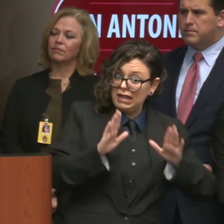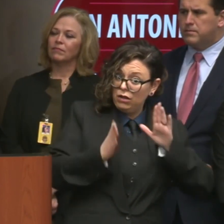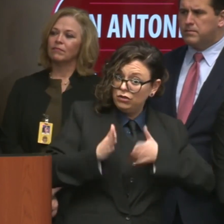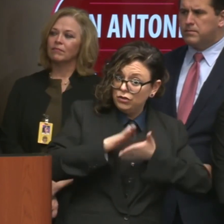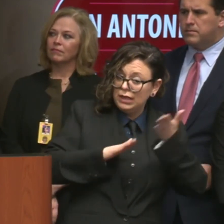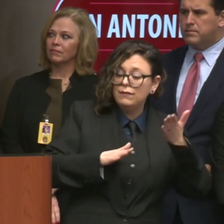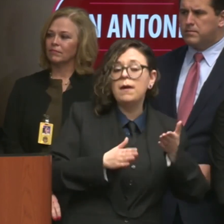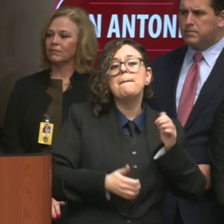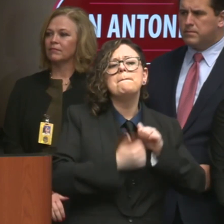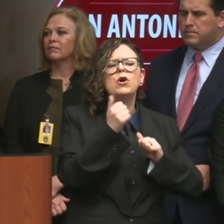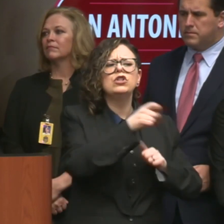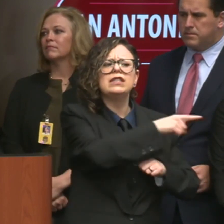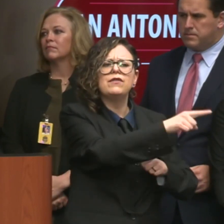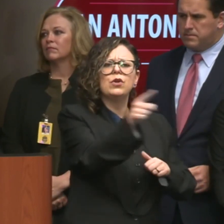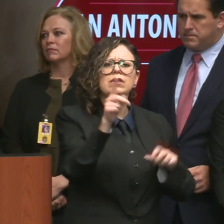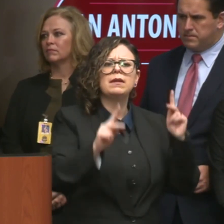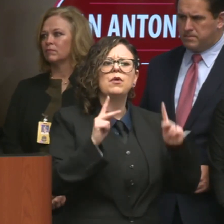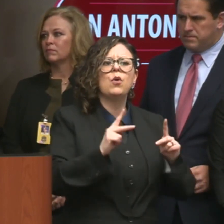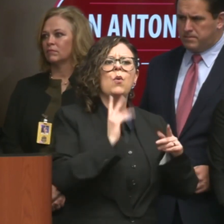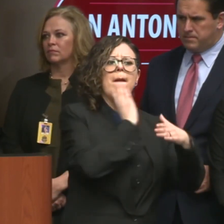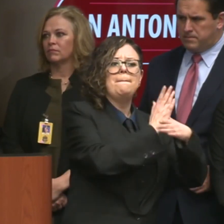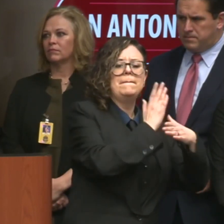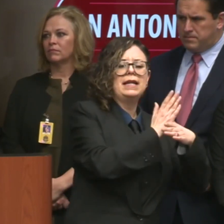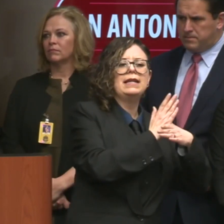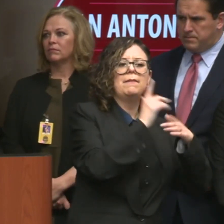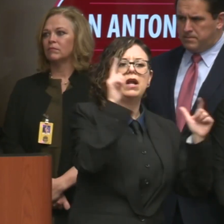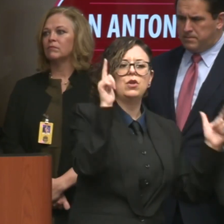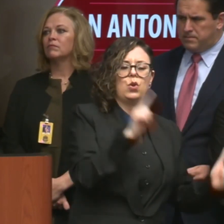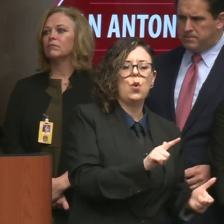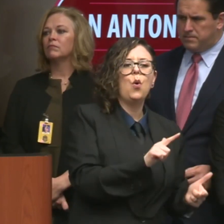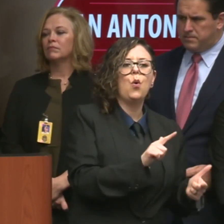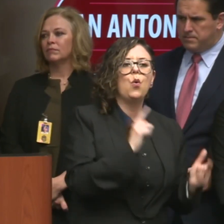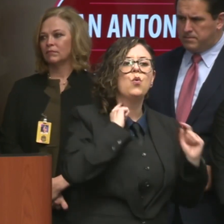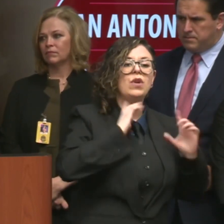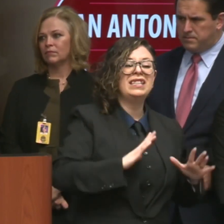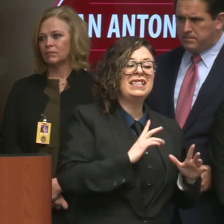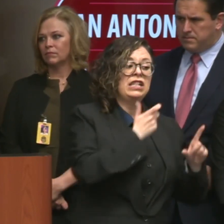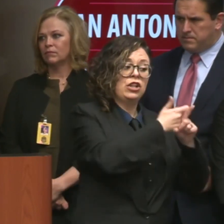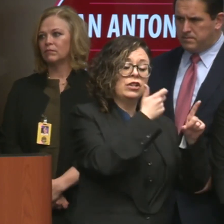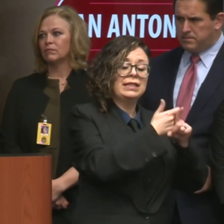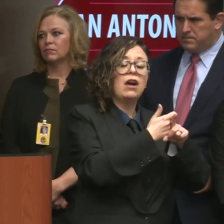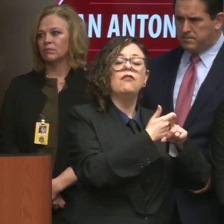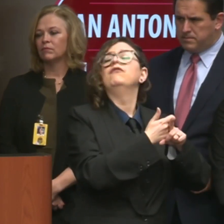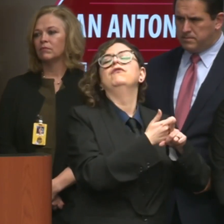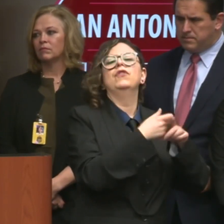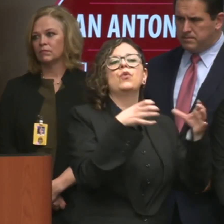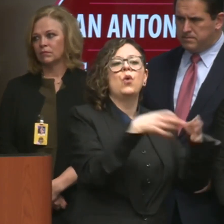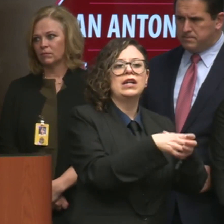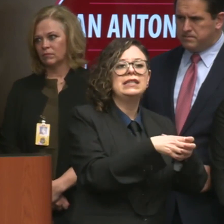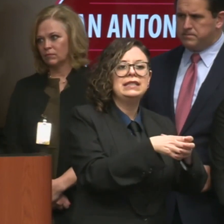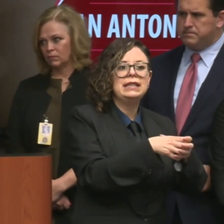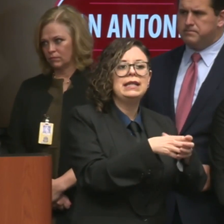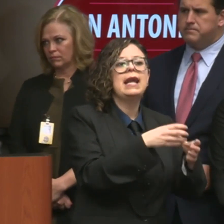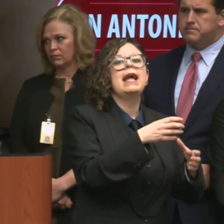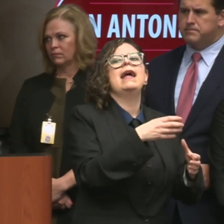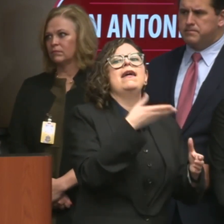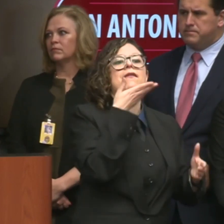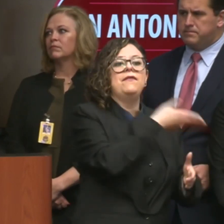in medium and low risk, they are self-quarantining. They're isolating. They're placing themselves under quarantine at